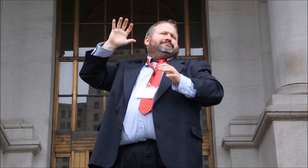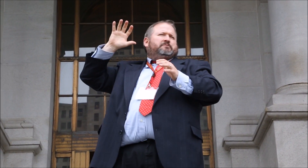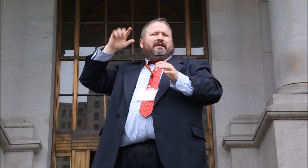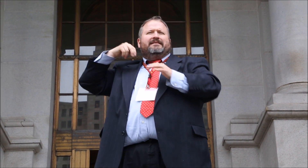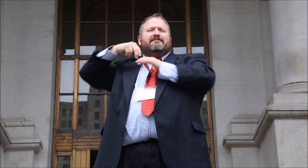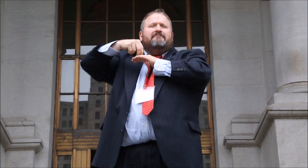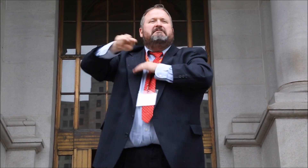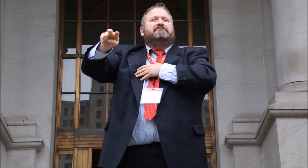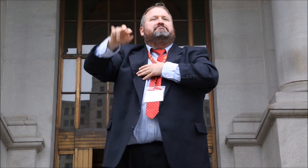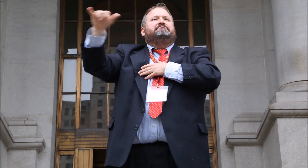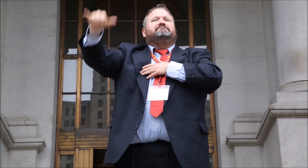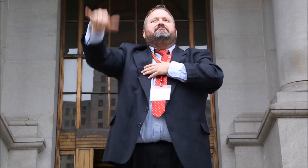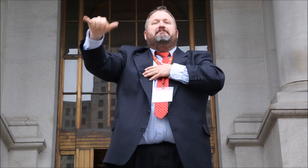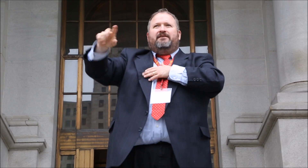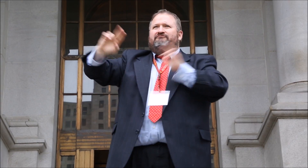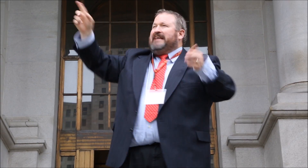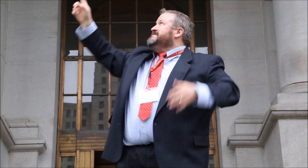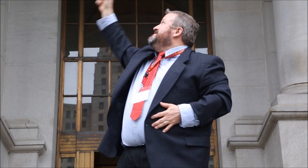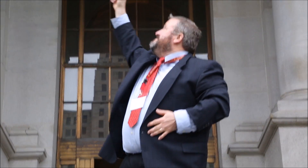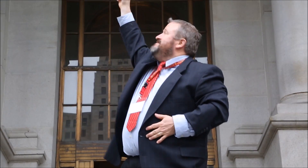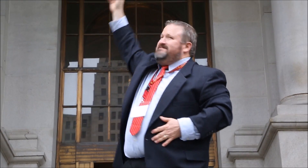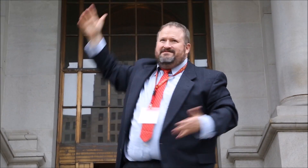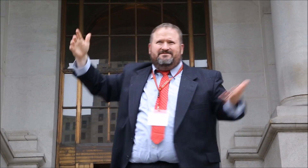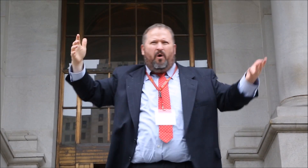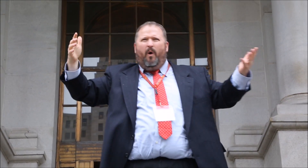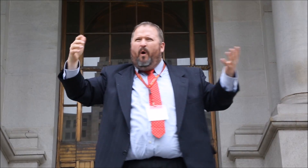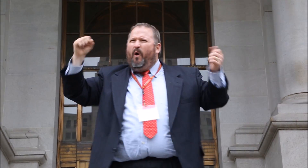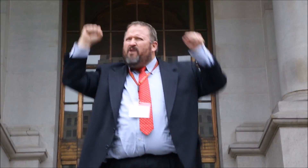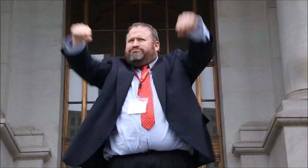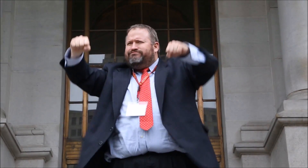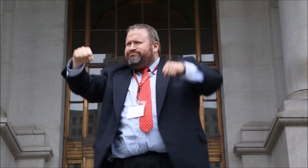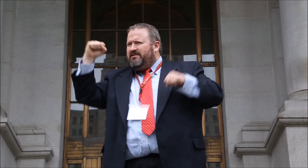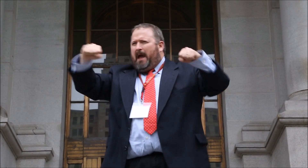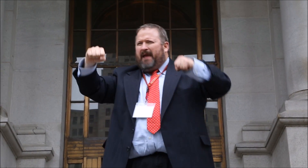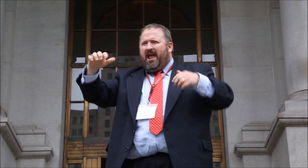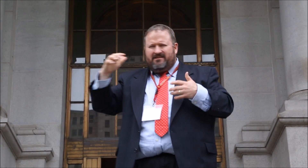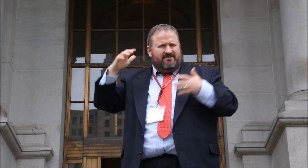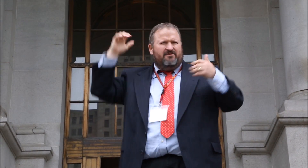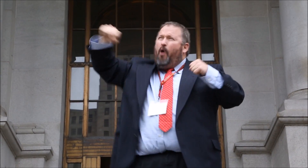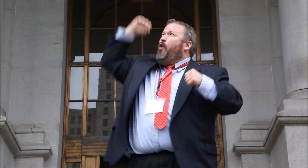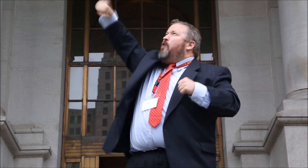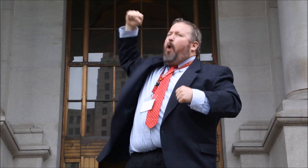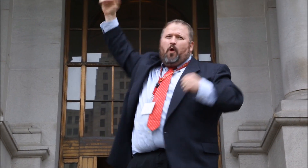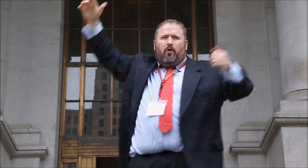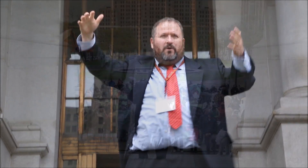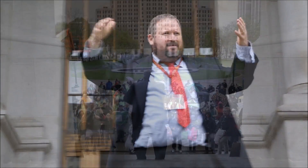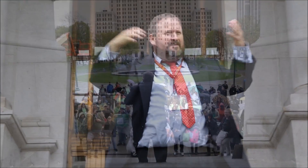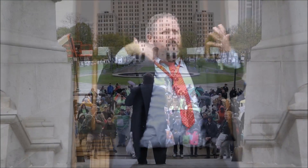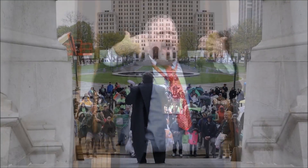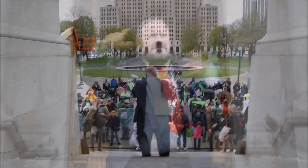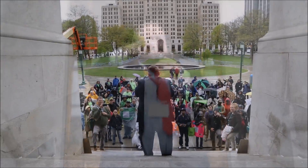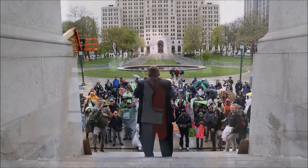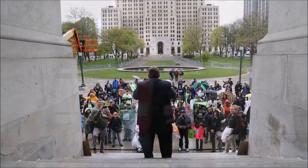That's, no, you can't have one without the other. They die. So we need you all to cooperate together. Grassroots movements, all of us.